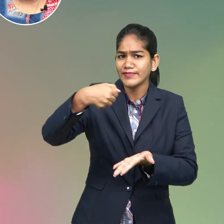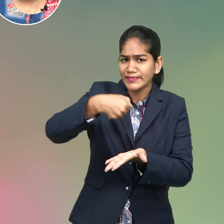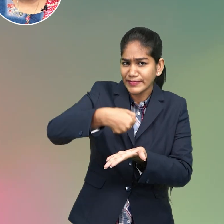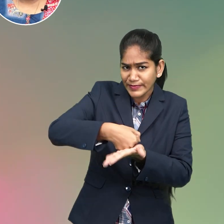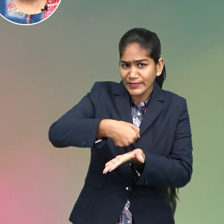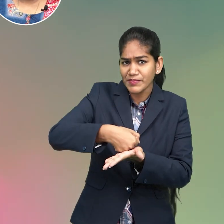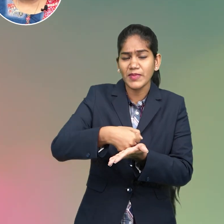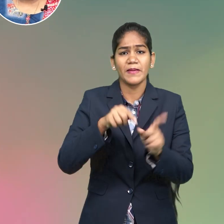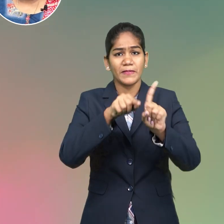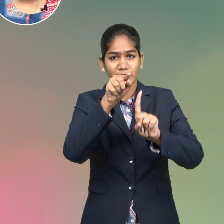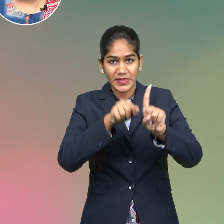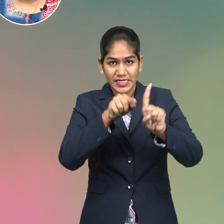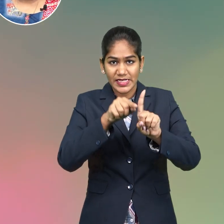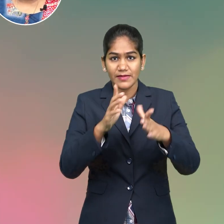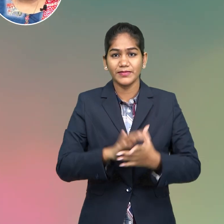minimum temperature